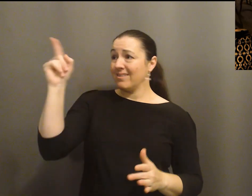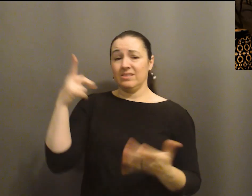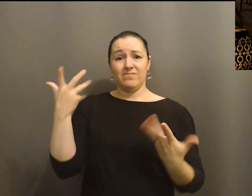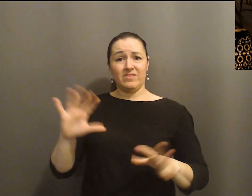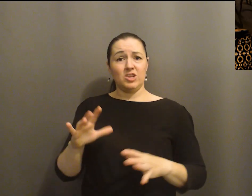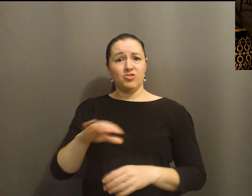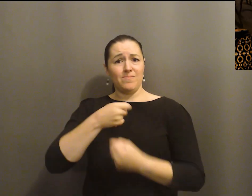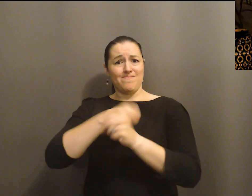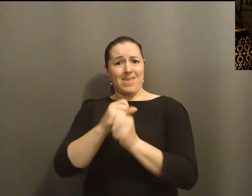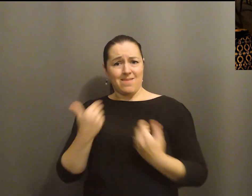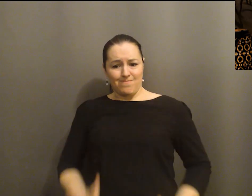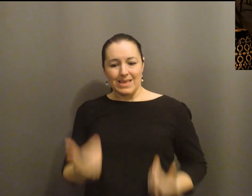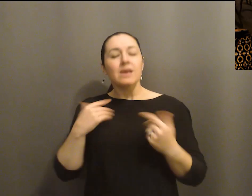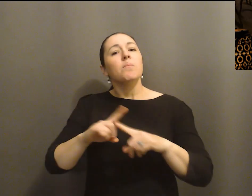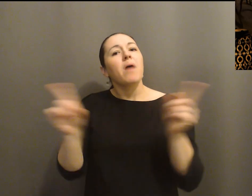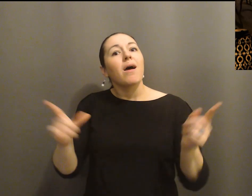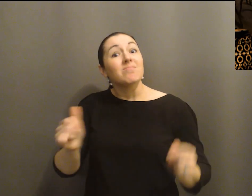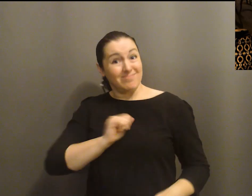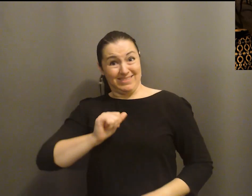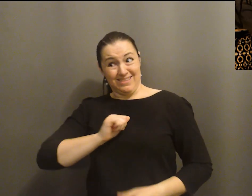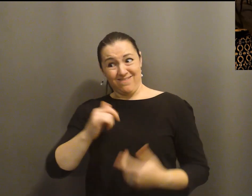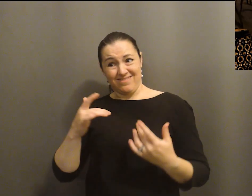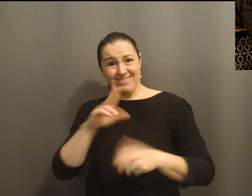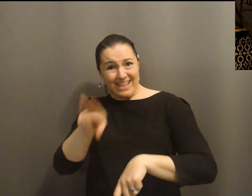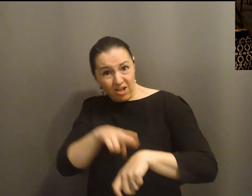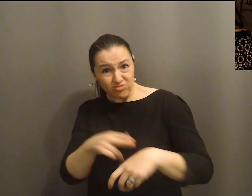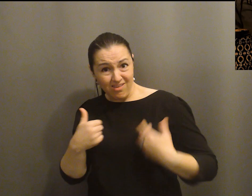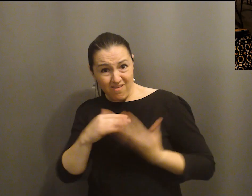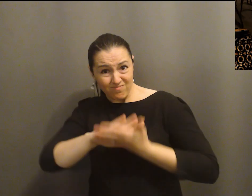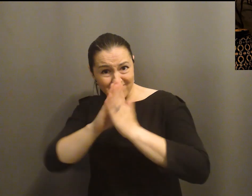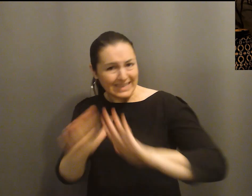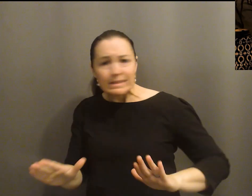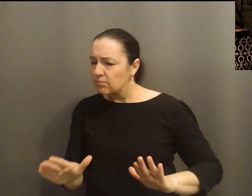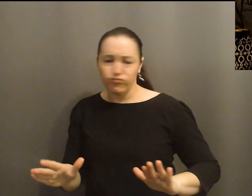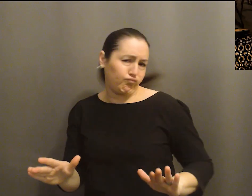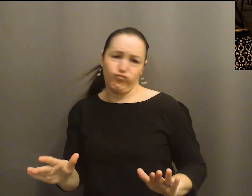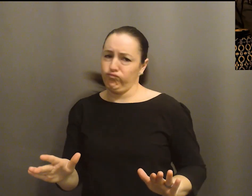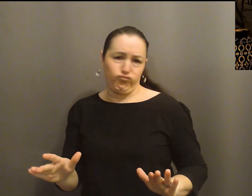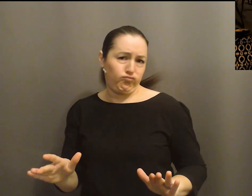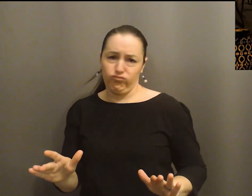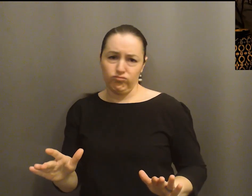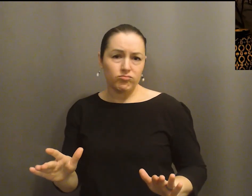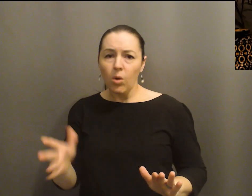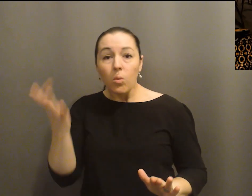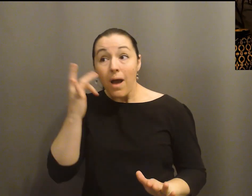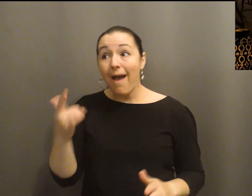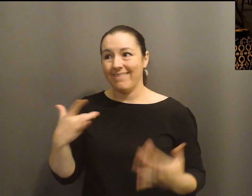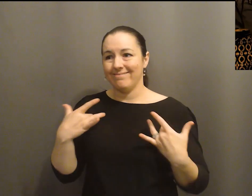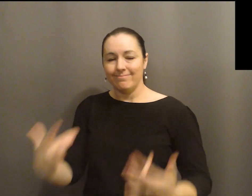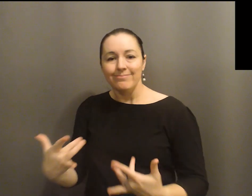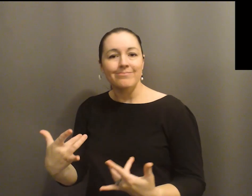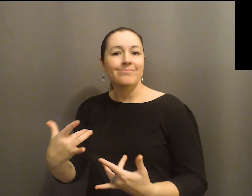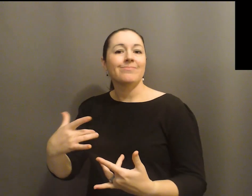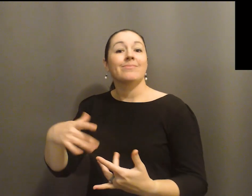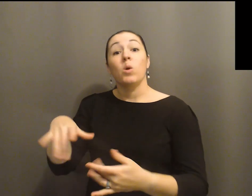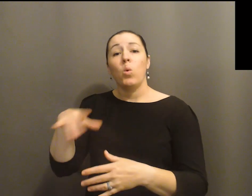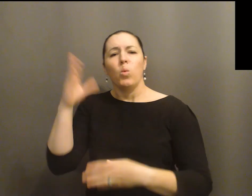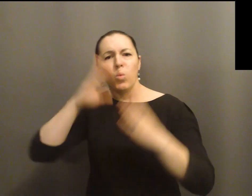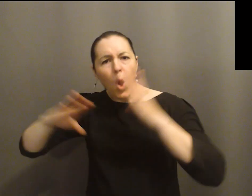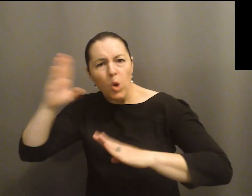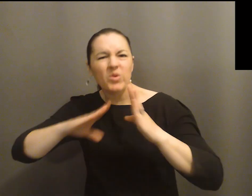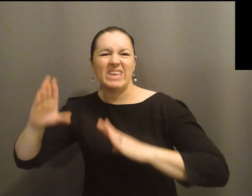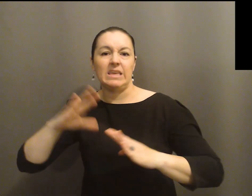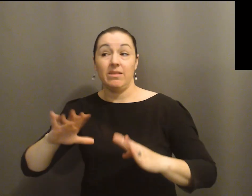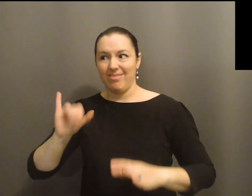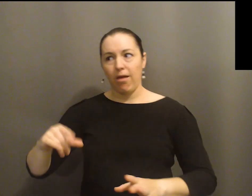But I'm not Naturally peaceful Alright Because I naturally worry It's kind of A family